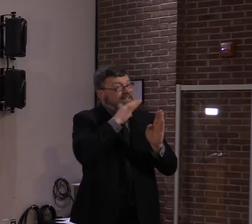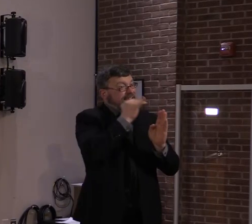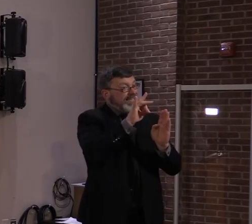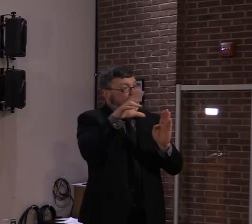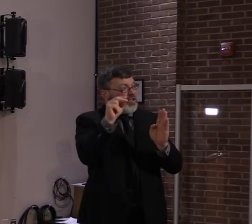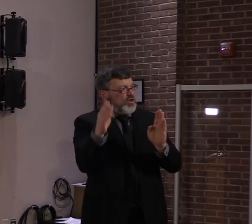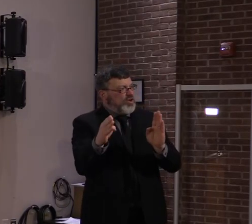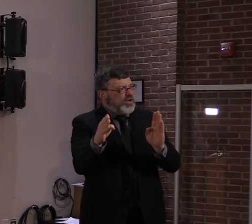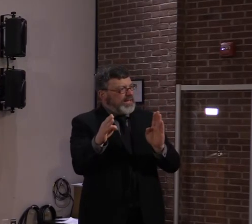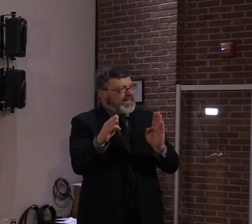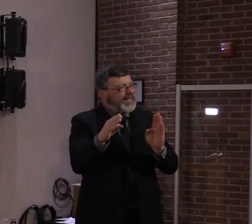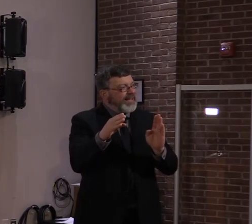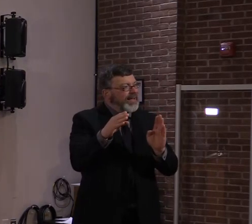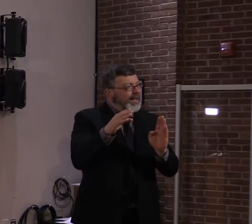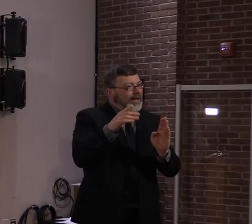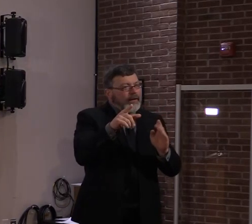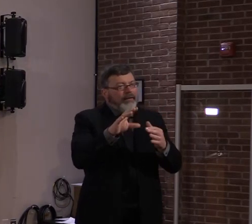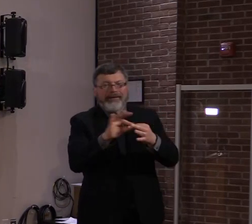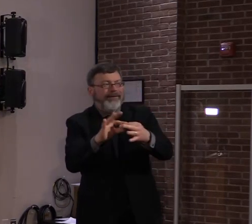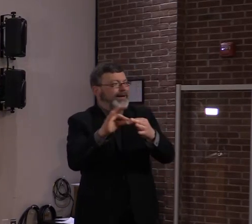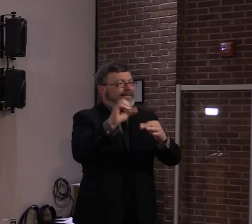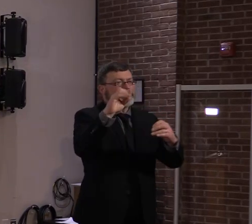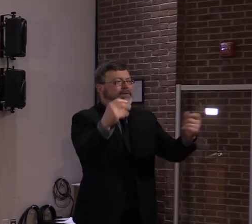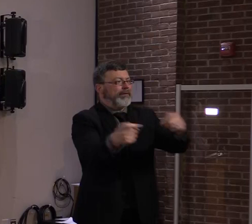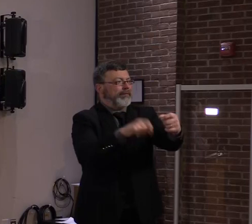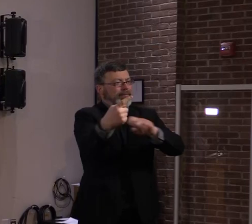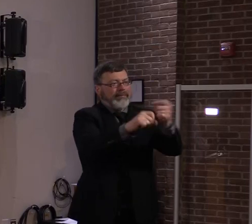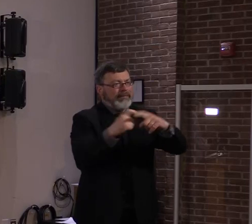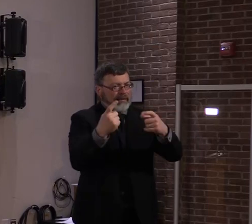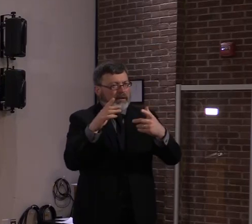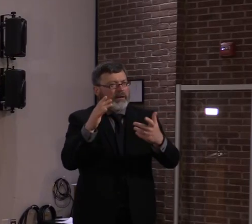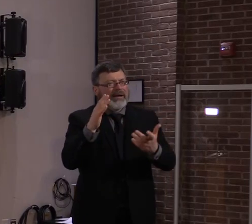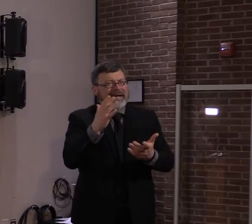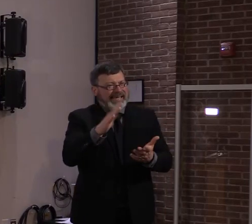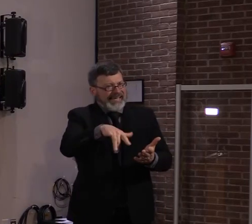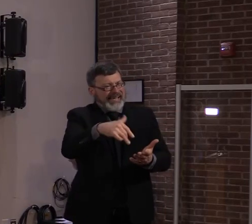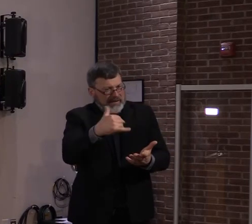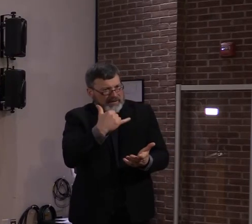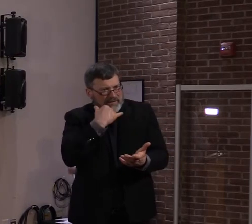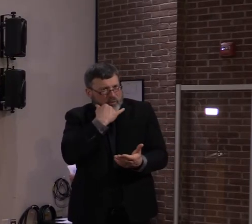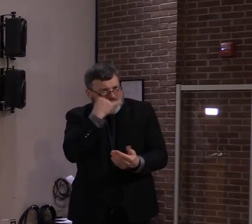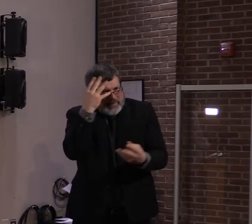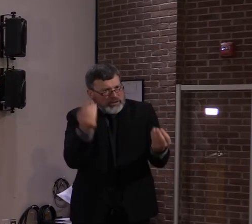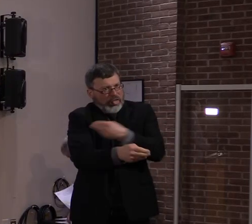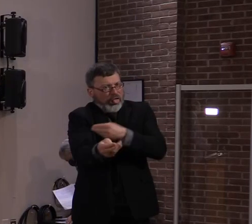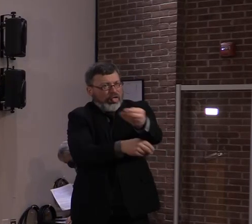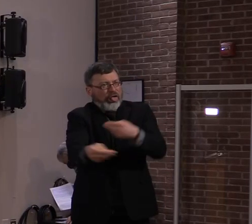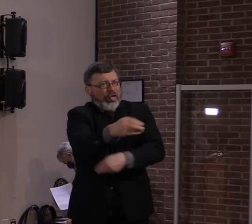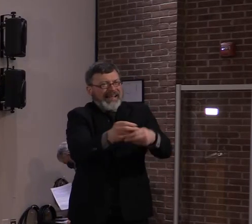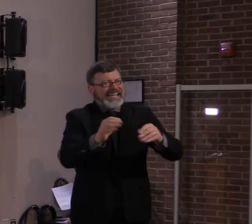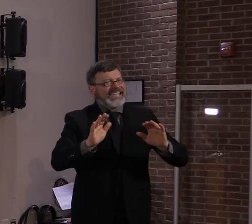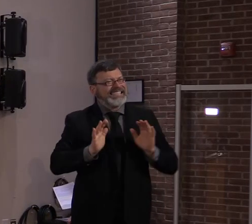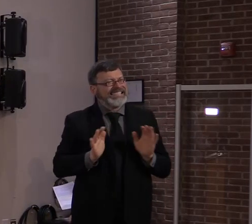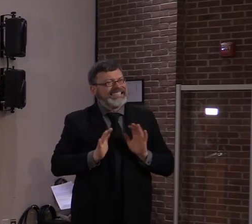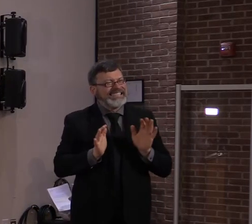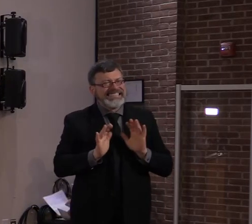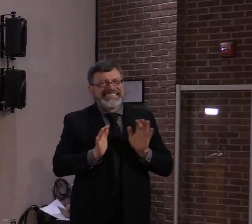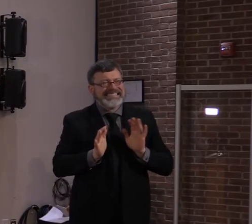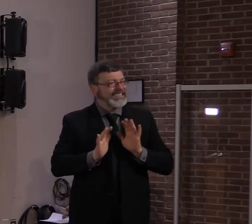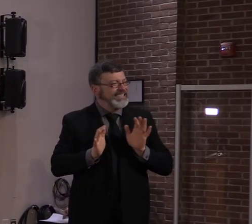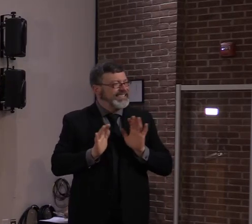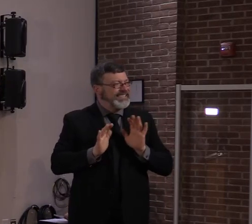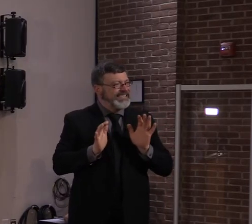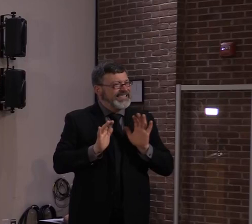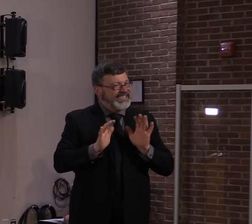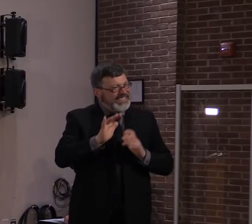of that. But a lot of the theme you've heard is making sure that we meet the person where they are. And if there's a large work site